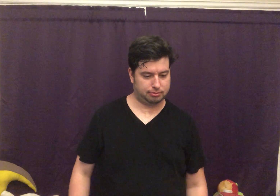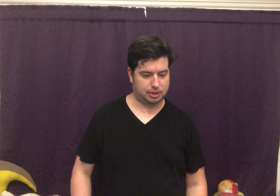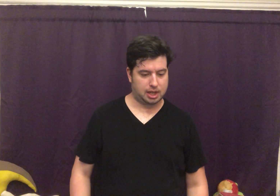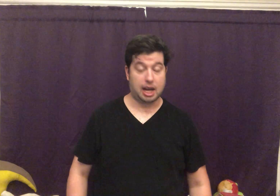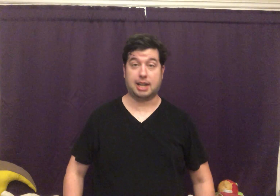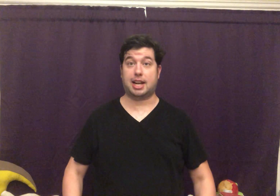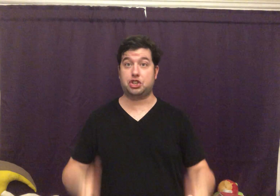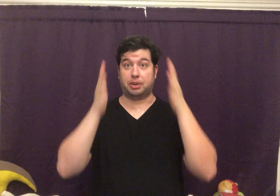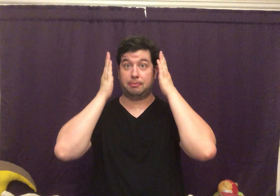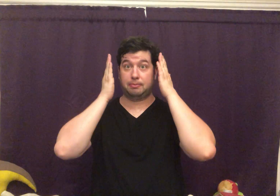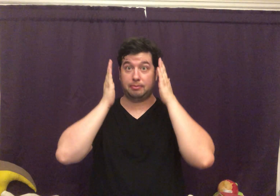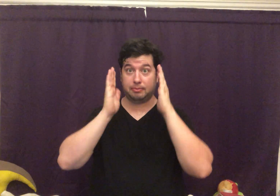Attention.